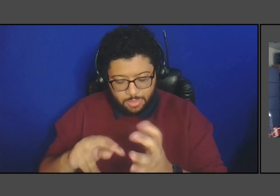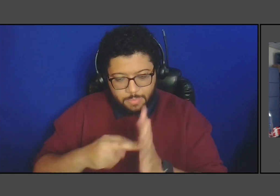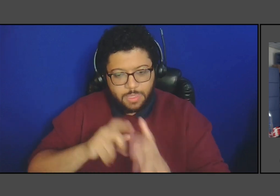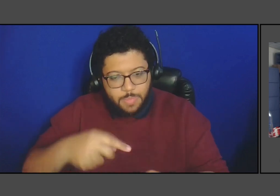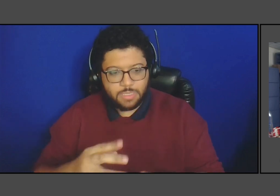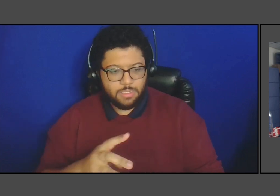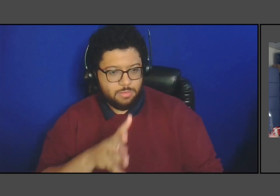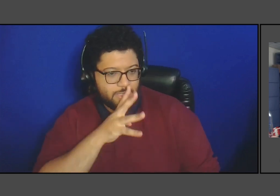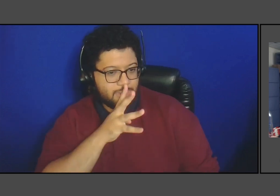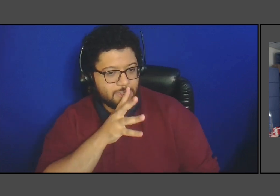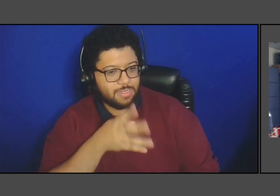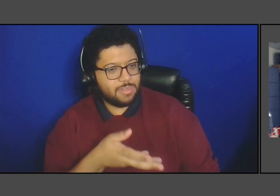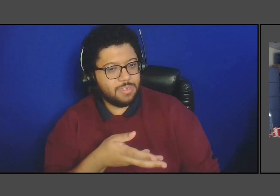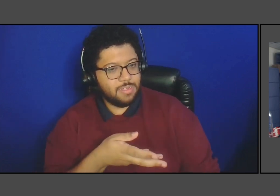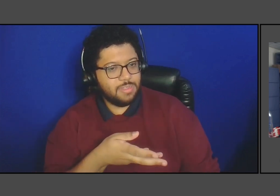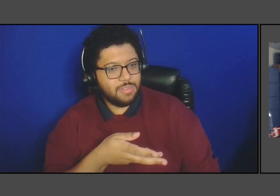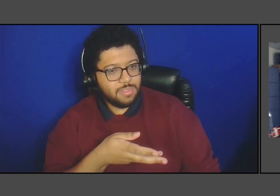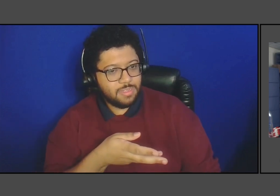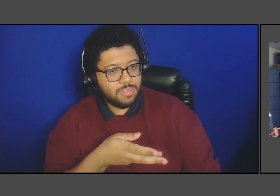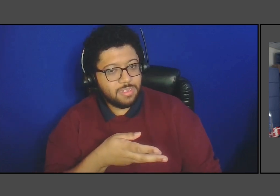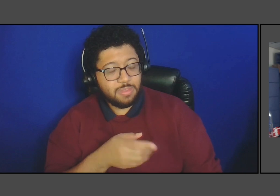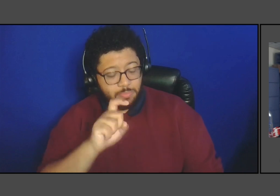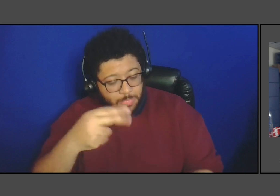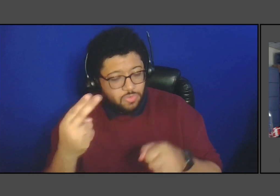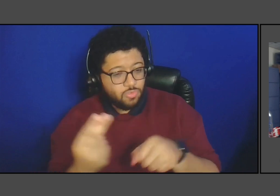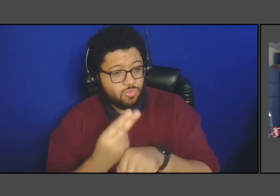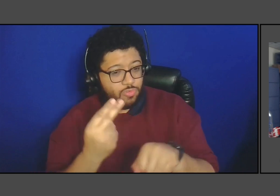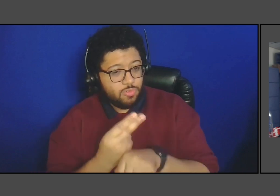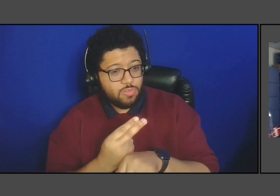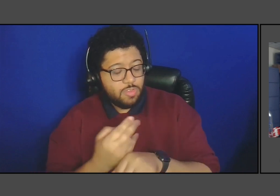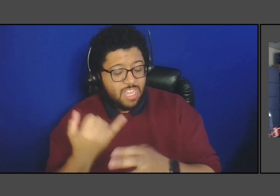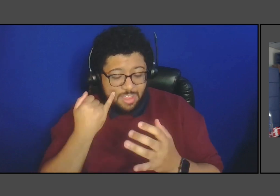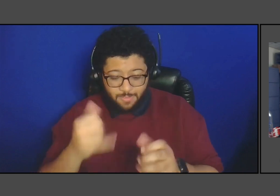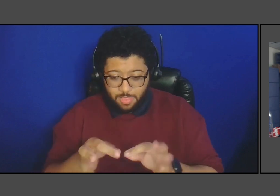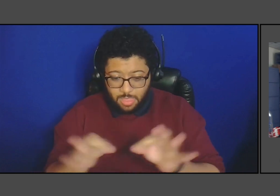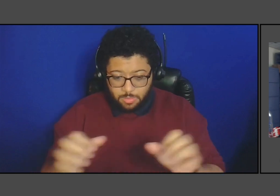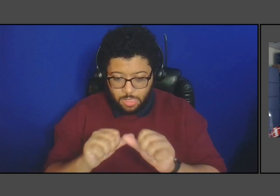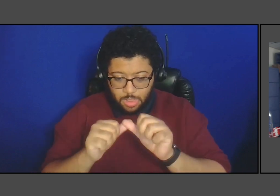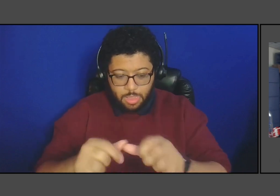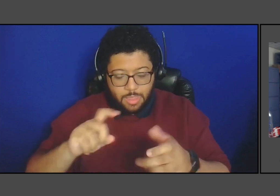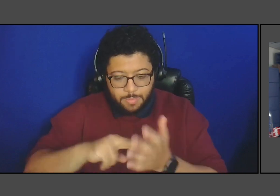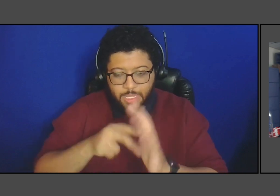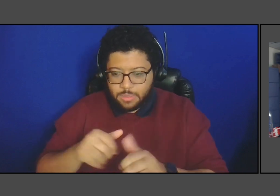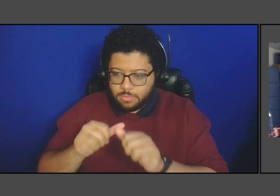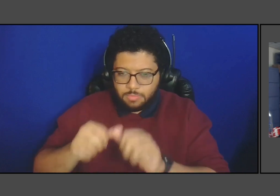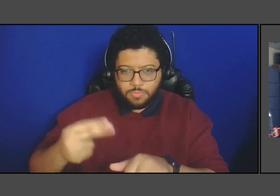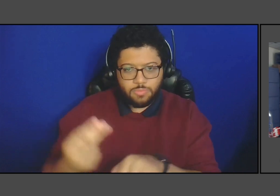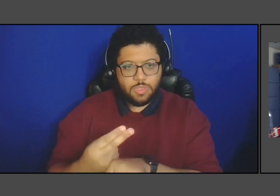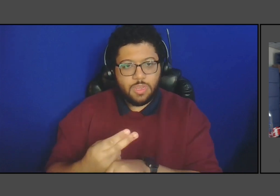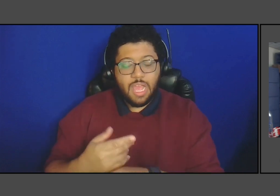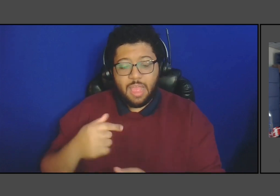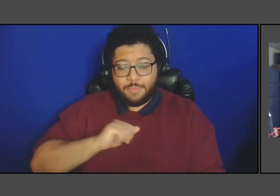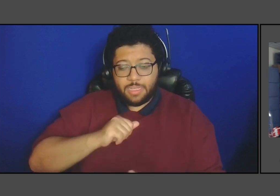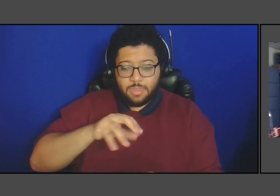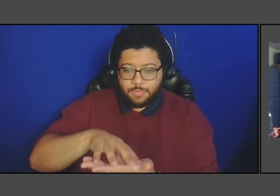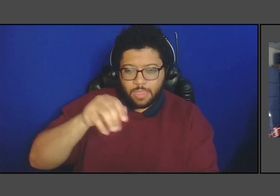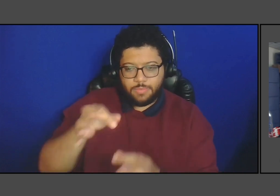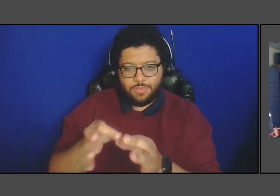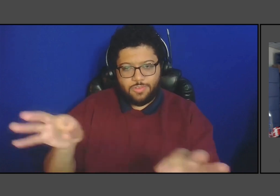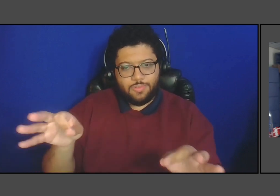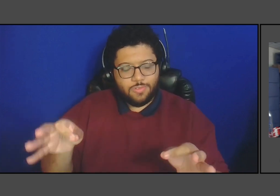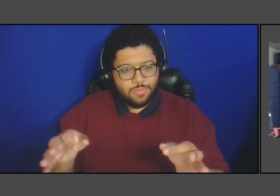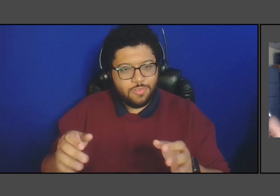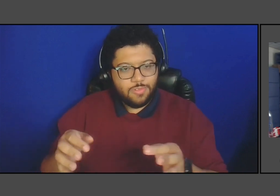survive, we have to stay in the language. And it's, as someone who's a language learner, we know how hard it is you're learning a language, to be able